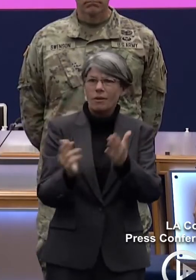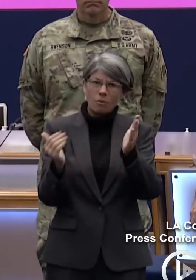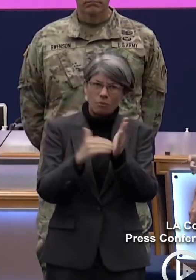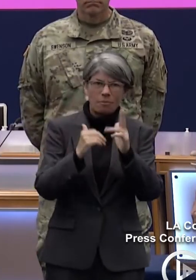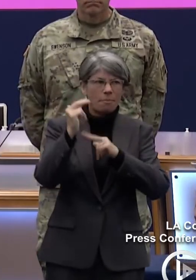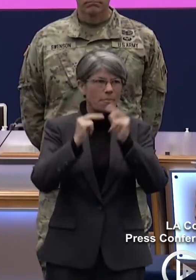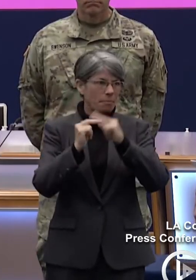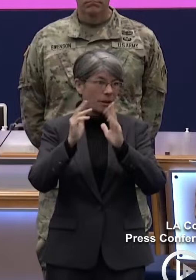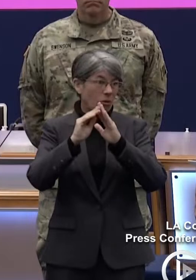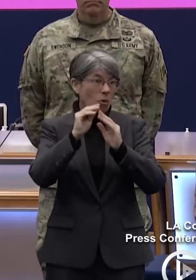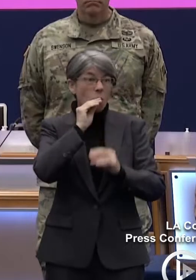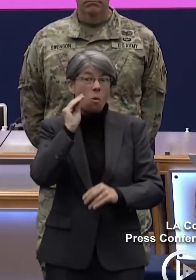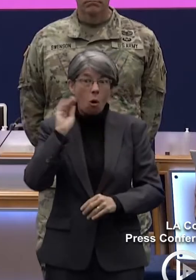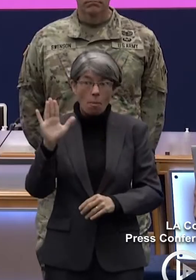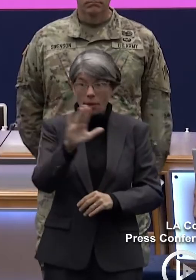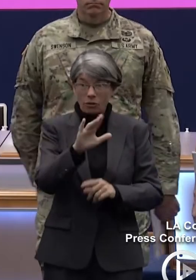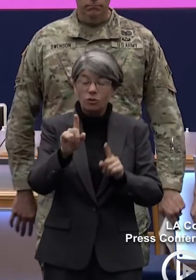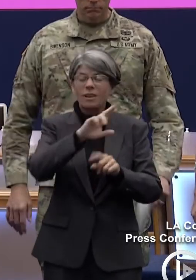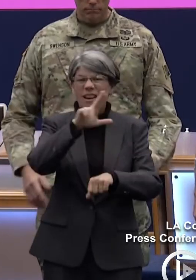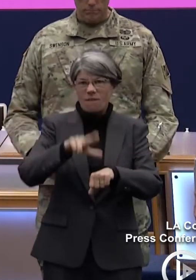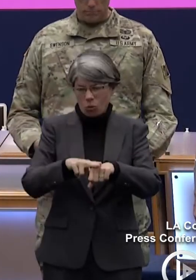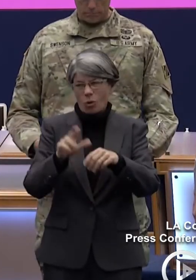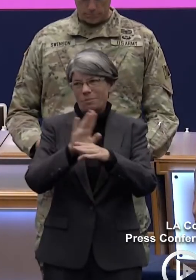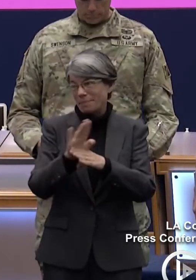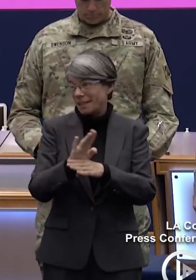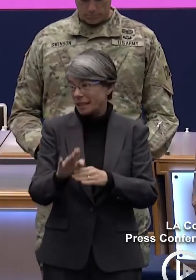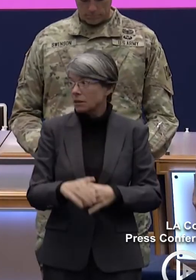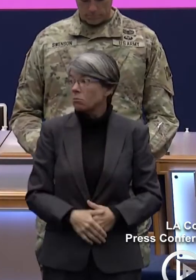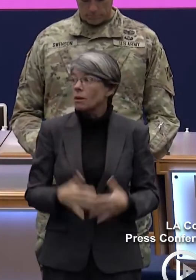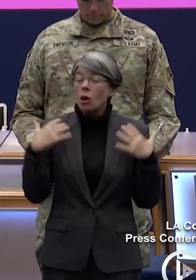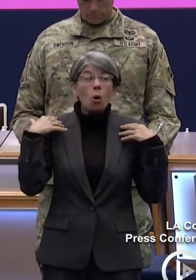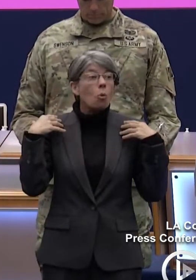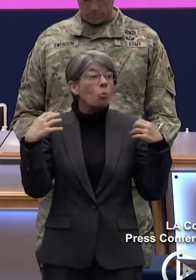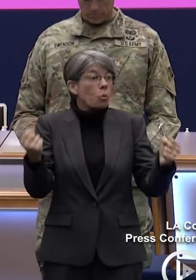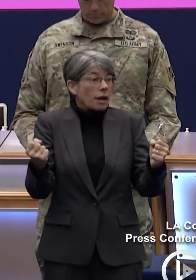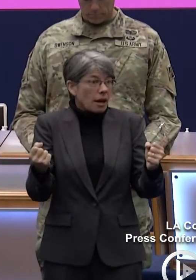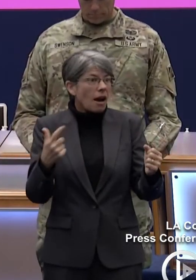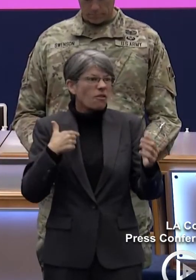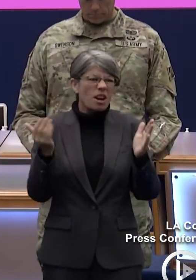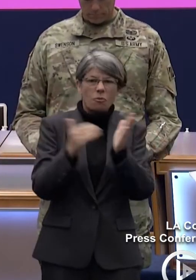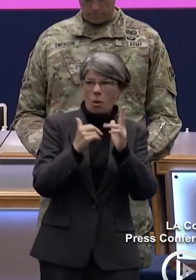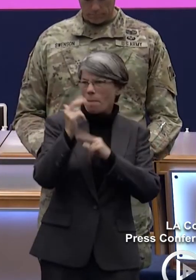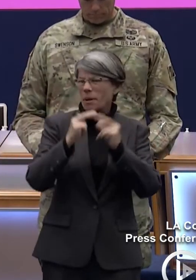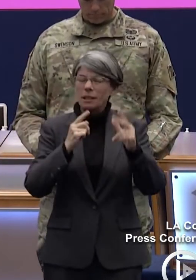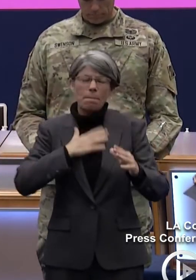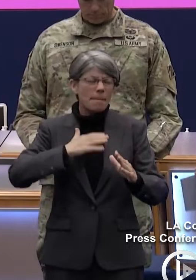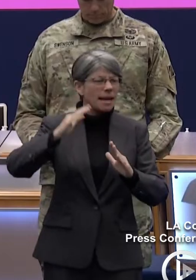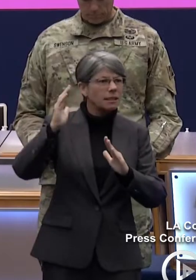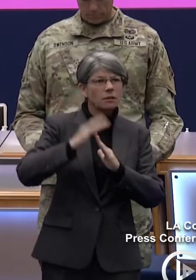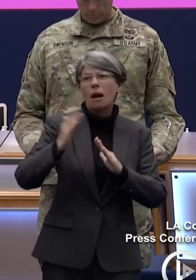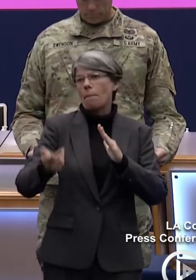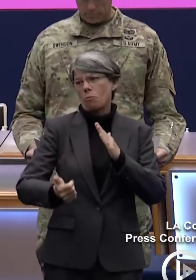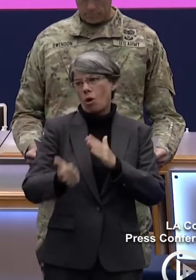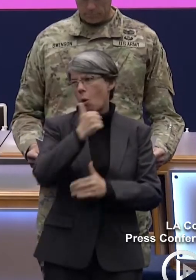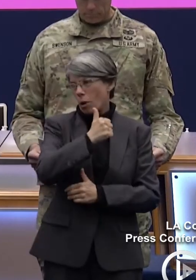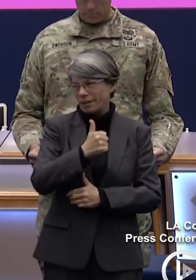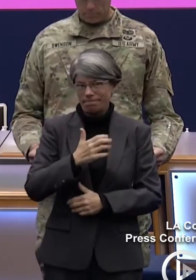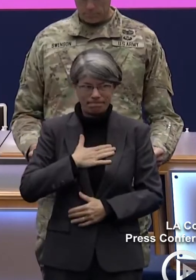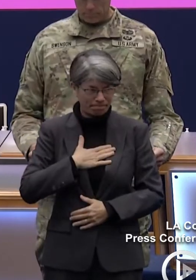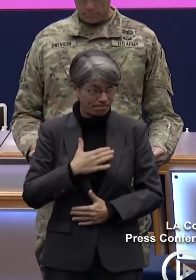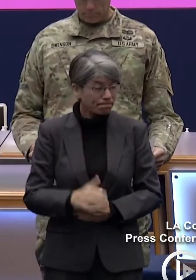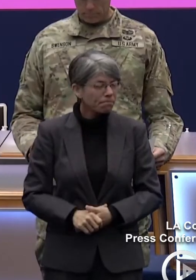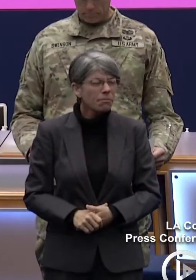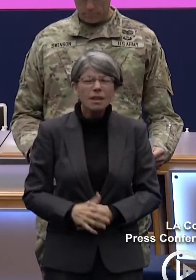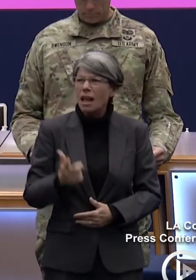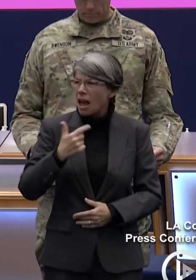homes and, of course, the businesses. Recovery and rebuilding will continue to be my top priority. I was